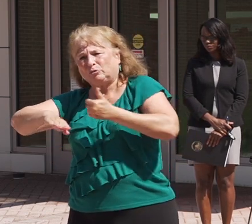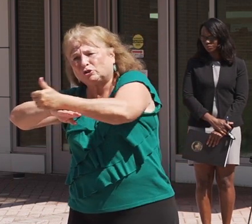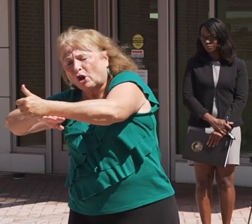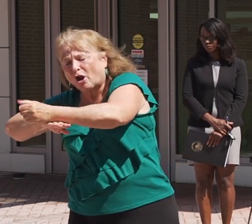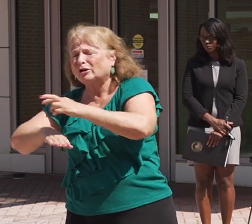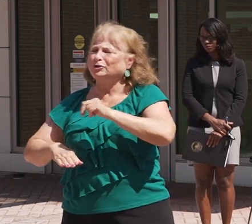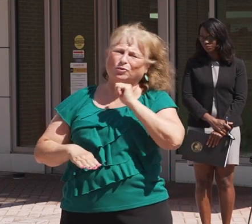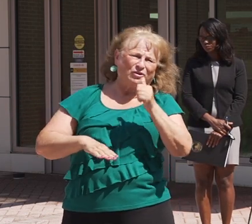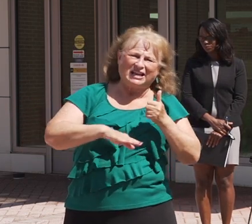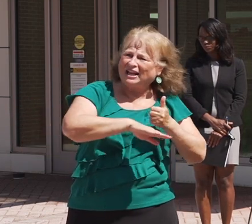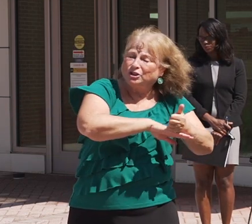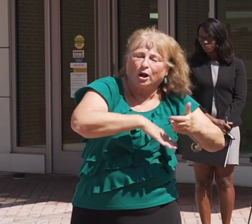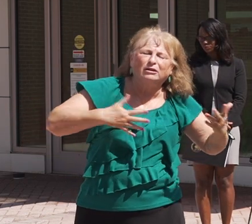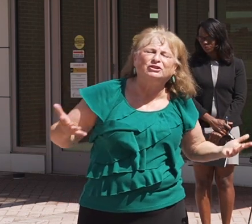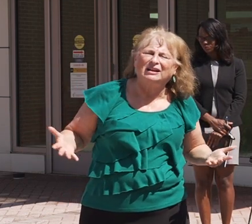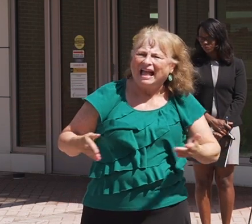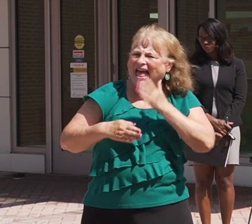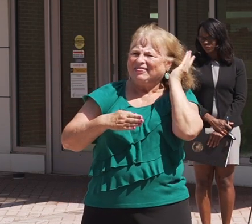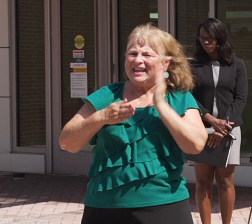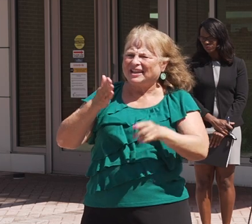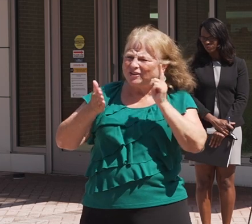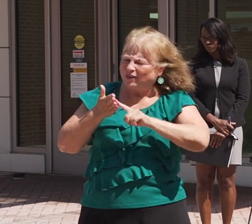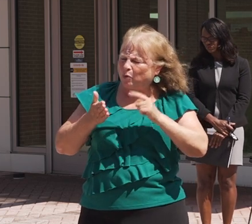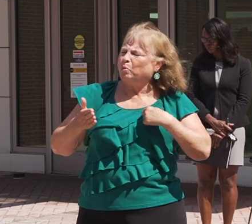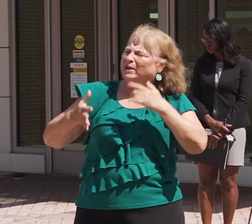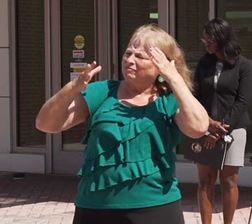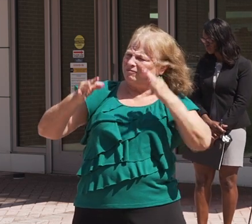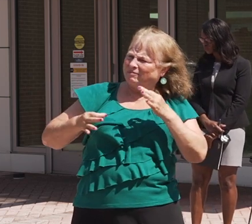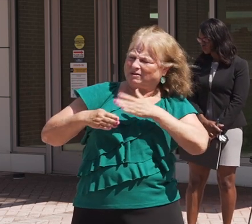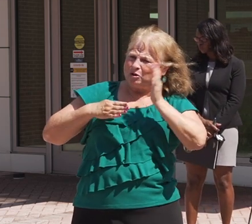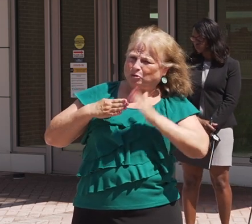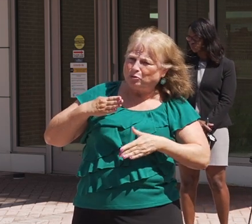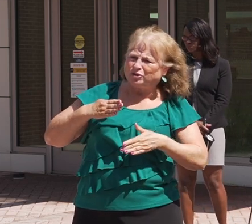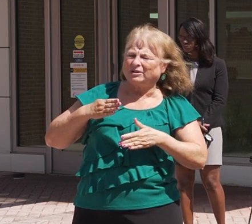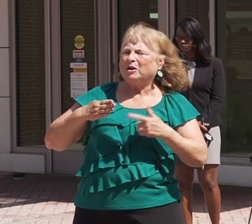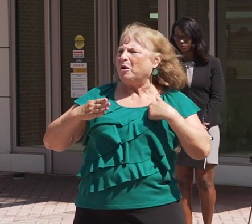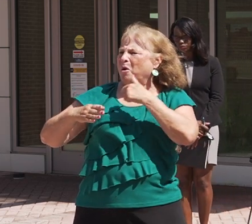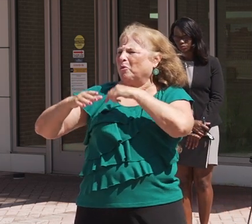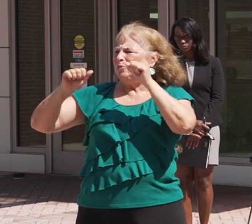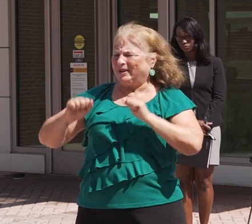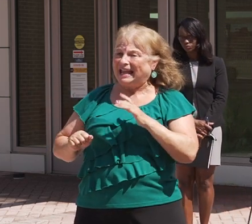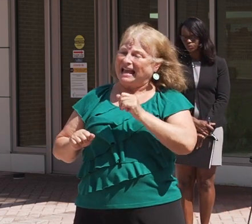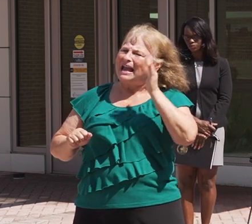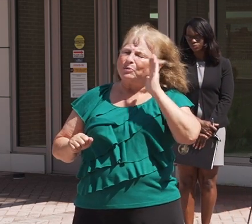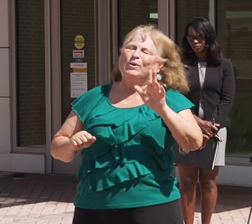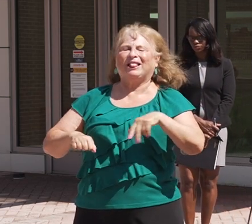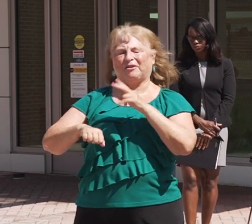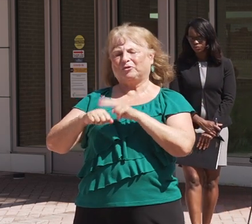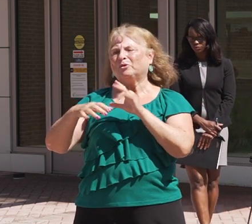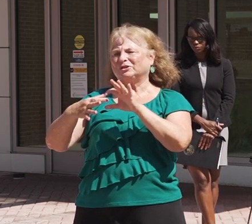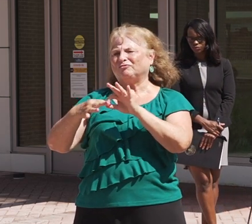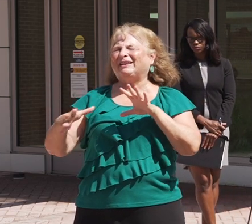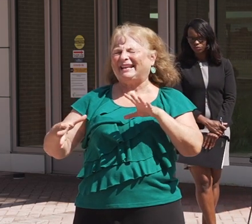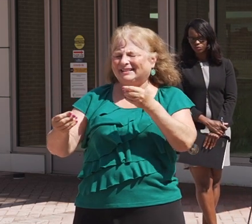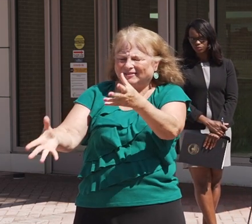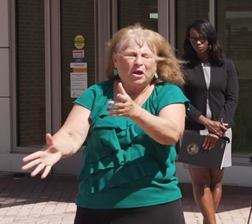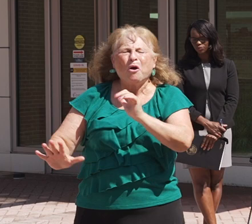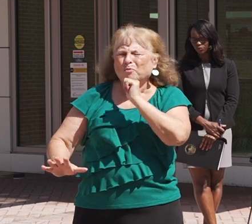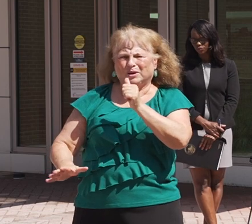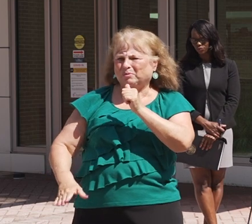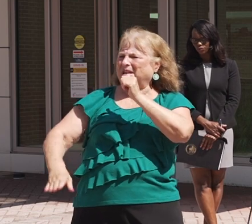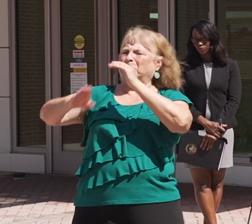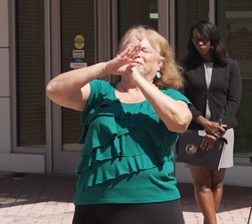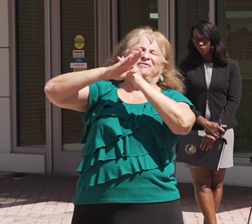go forward and charge, at the conclusion of the investigation, once we reach the conclusion, at that point in time, we can and will, of course, release, or we will not stand in the